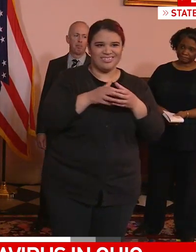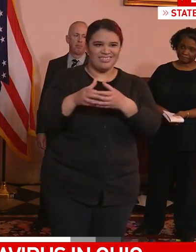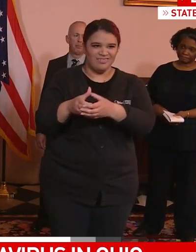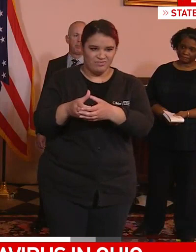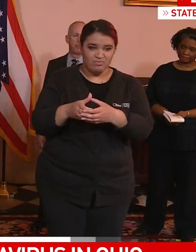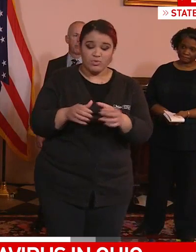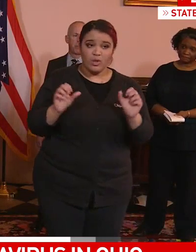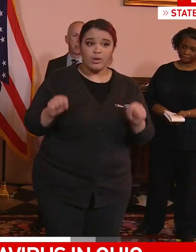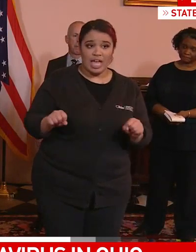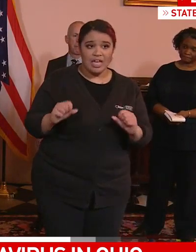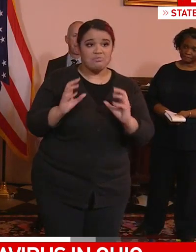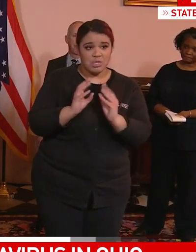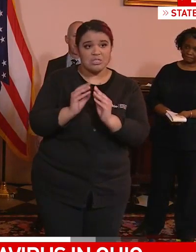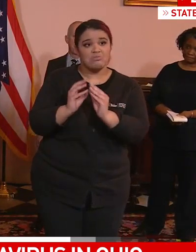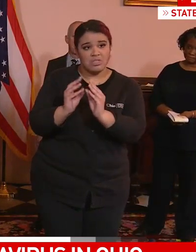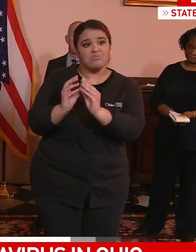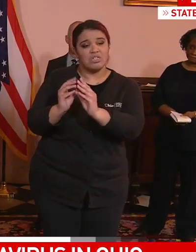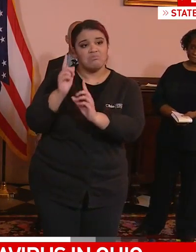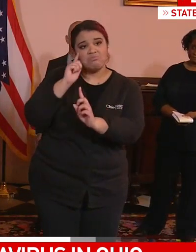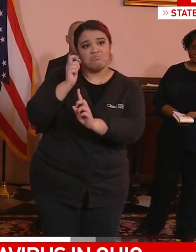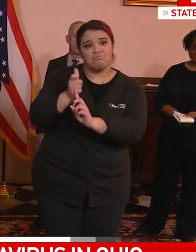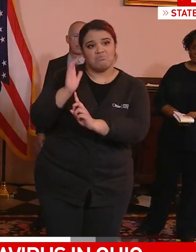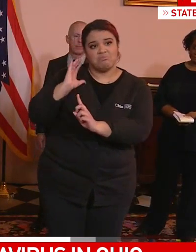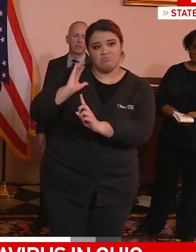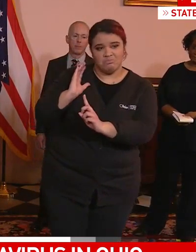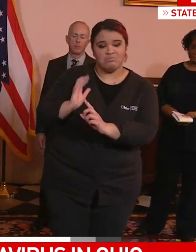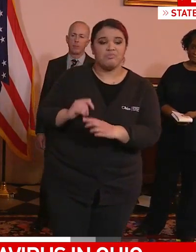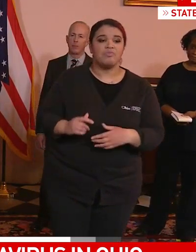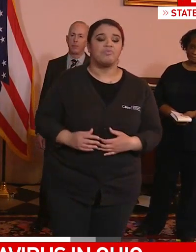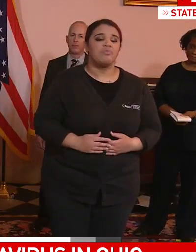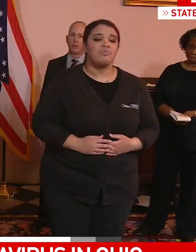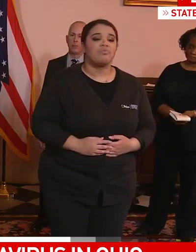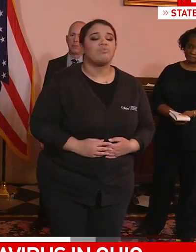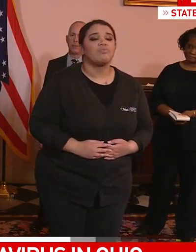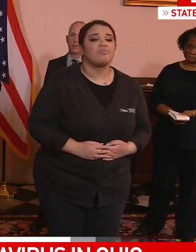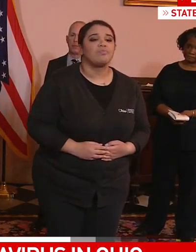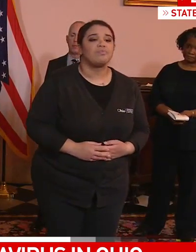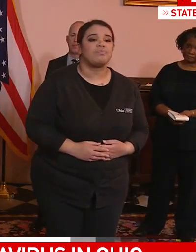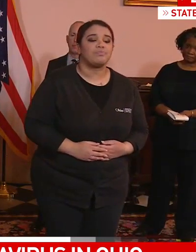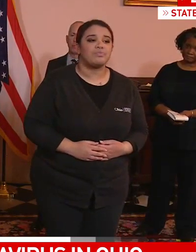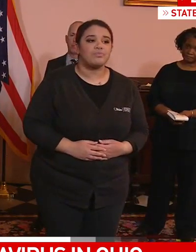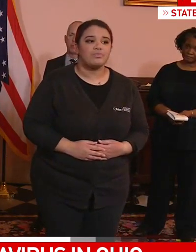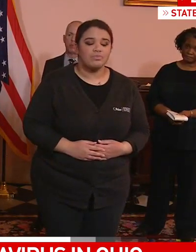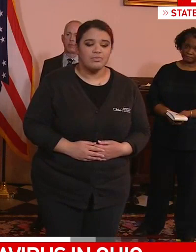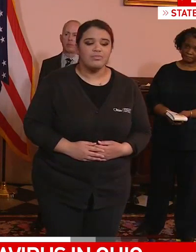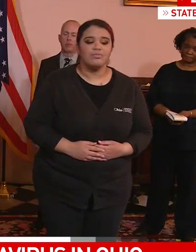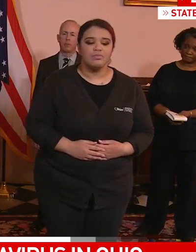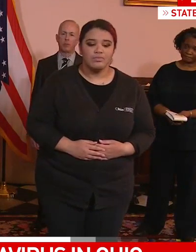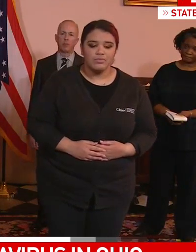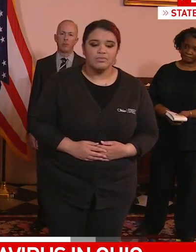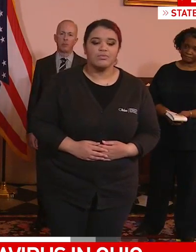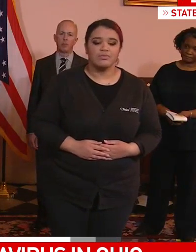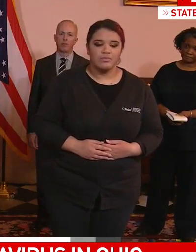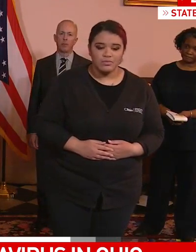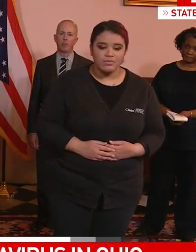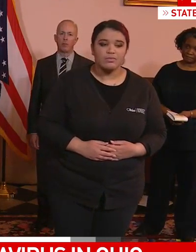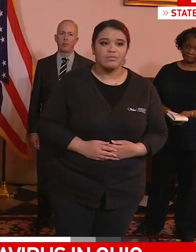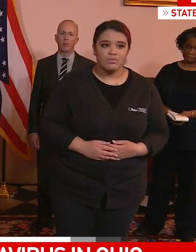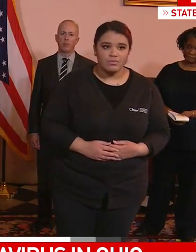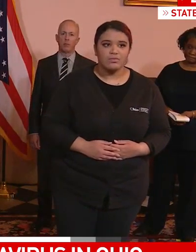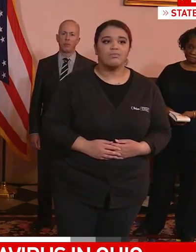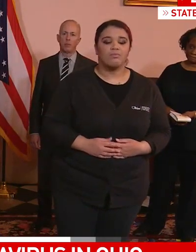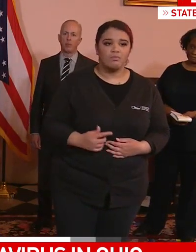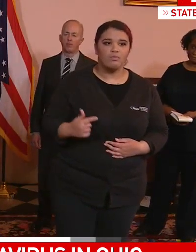also have items and a list of items that we will be sharing with the leadership